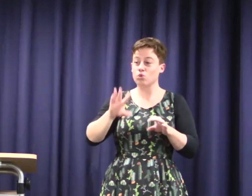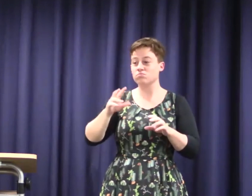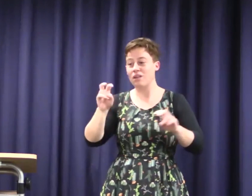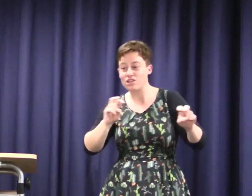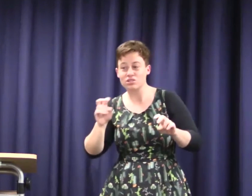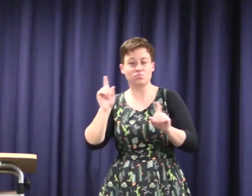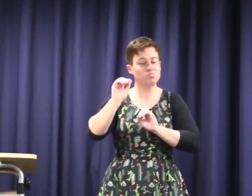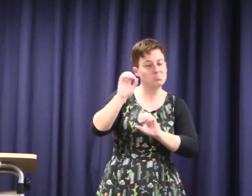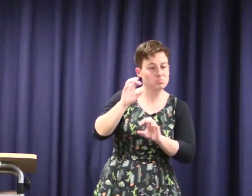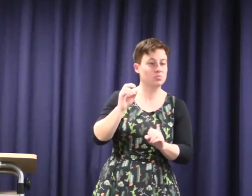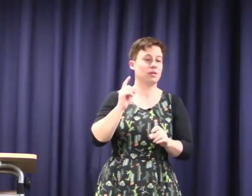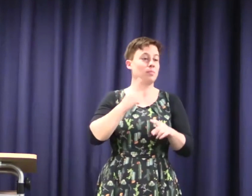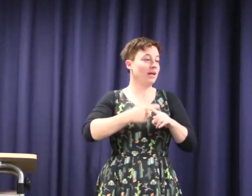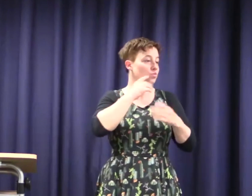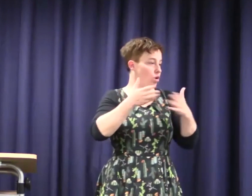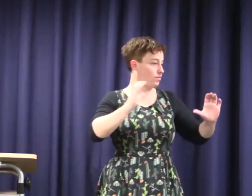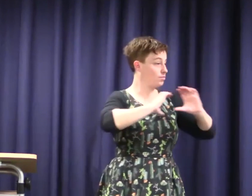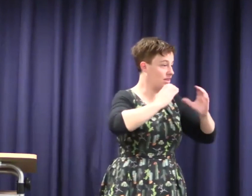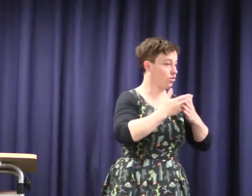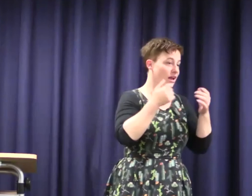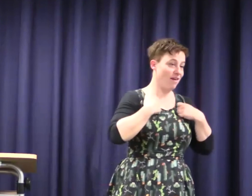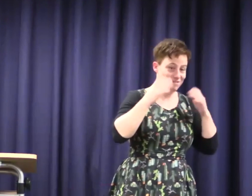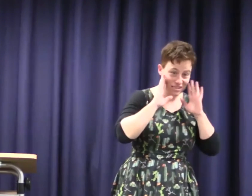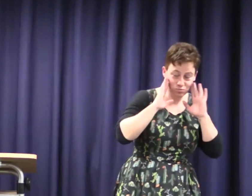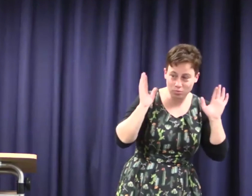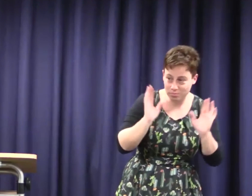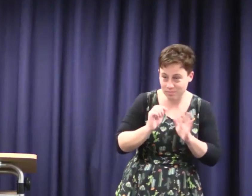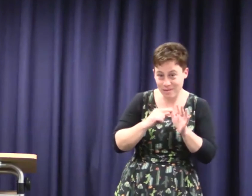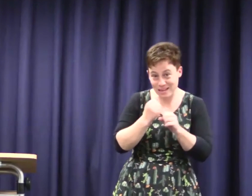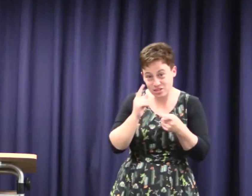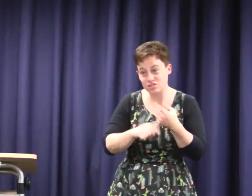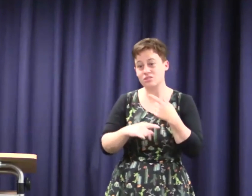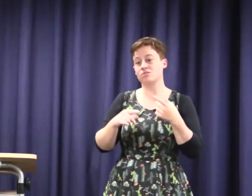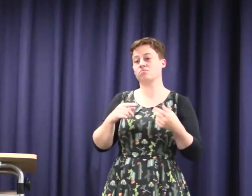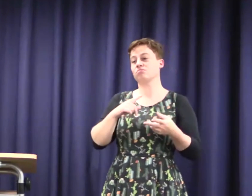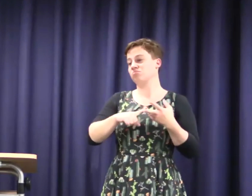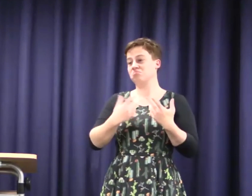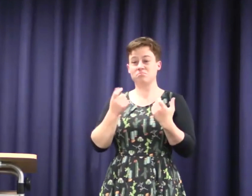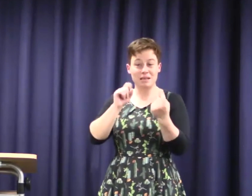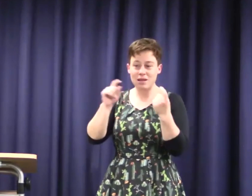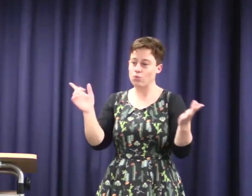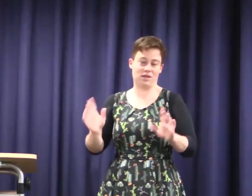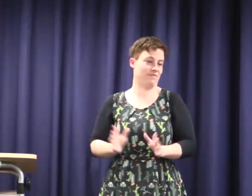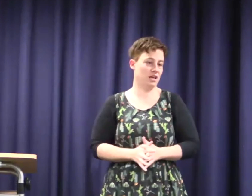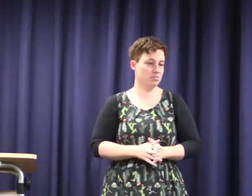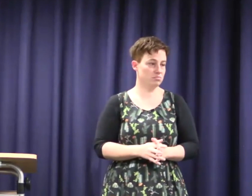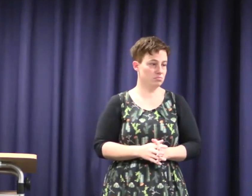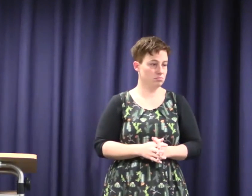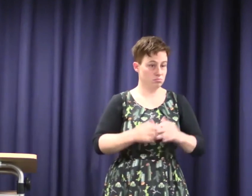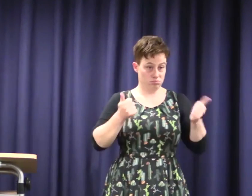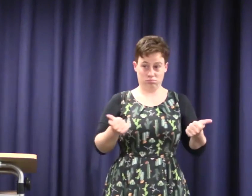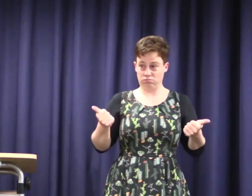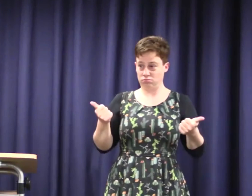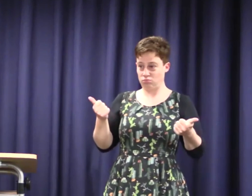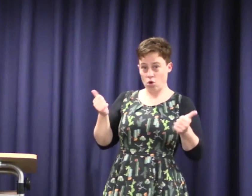that they are privy to that. We will also put down some actions, and you feel free to openly comment on our Facebook